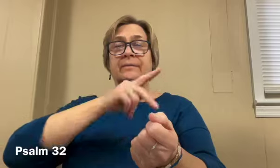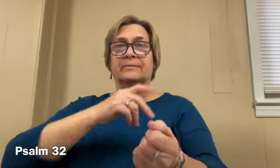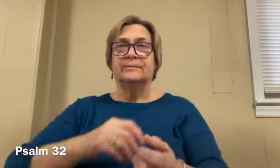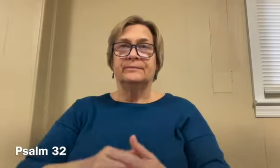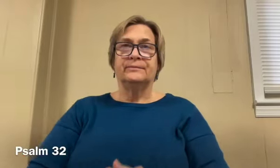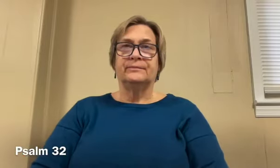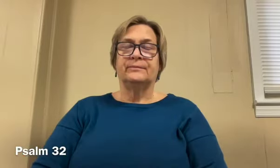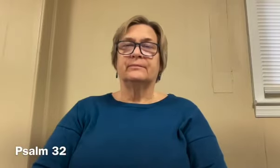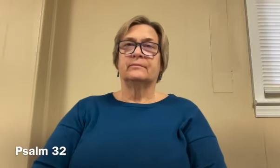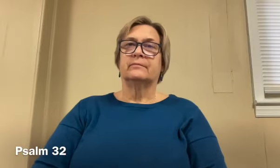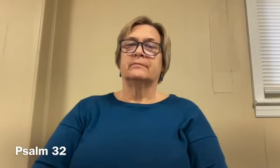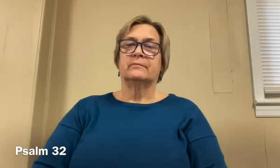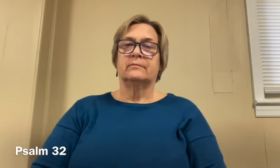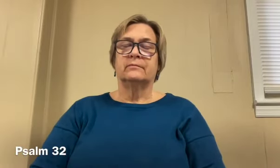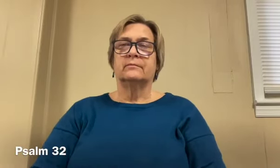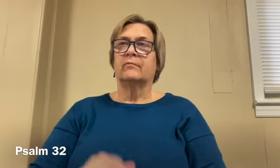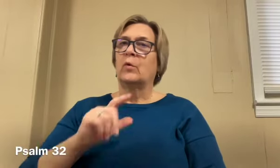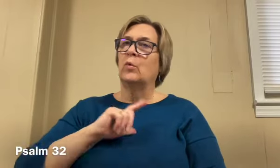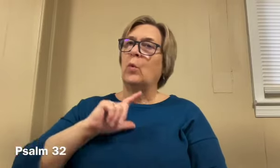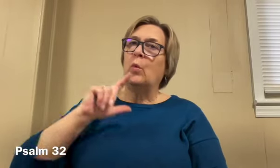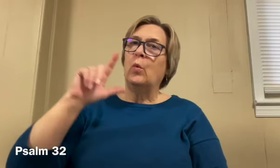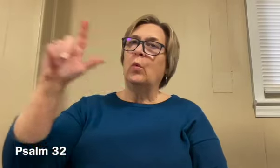Our responsorial psalm.